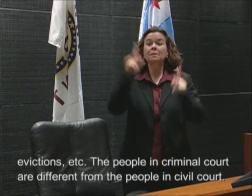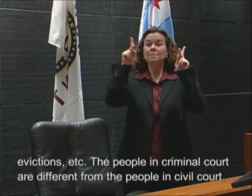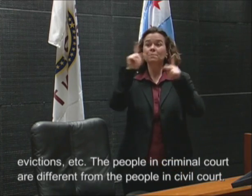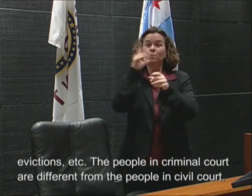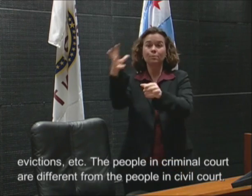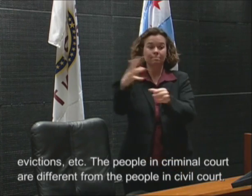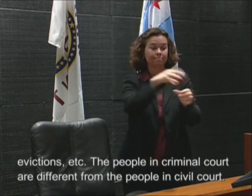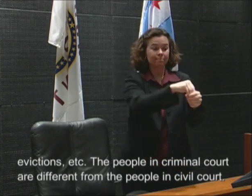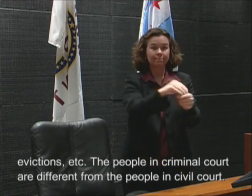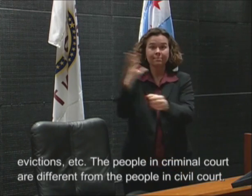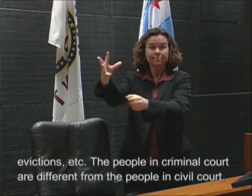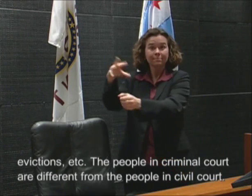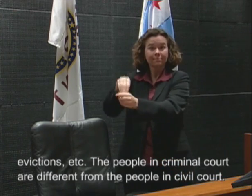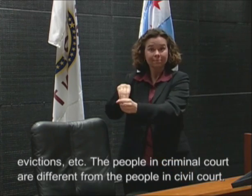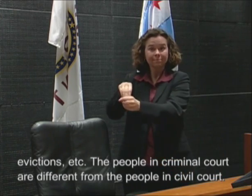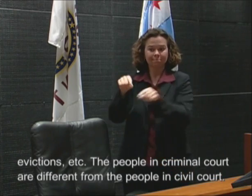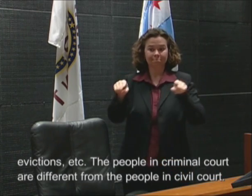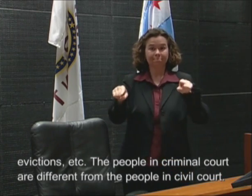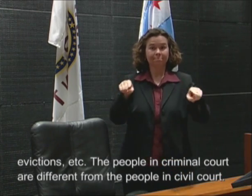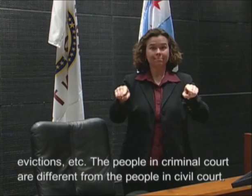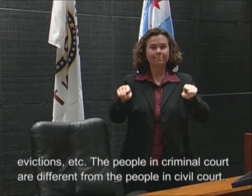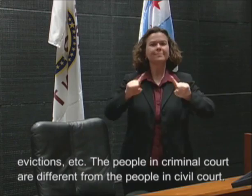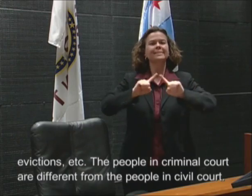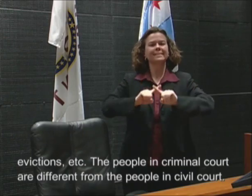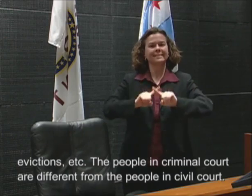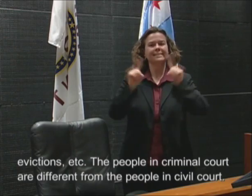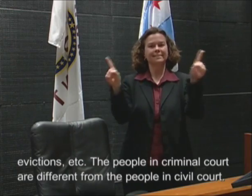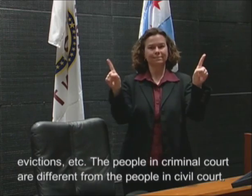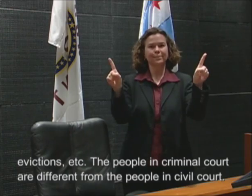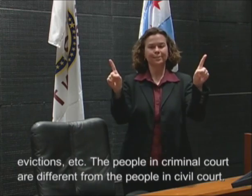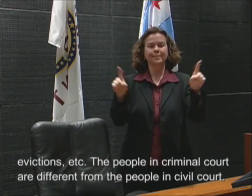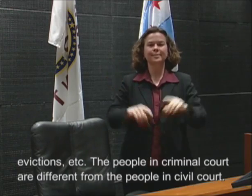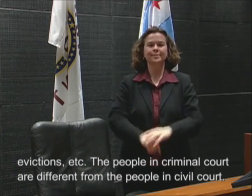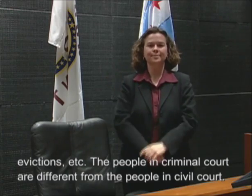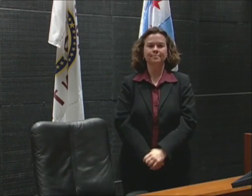The people in criminal court are different from the people in civil court.